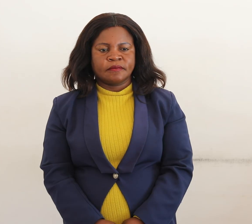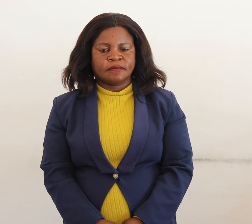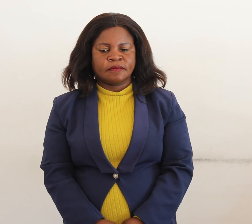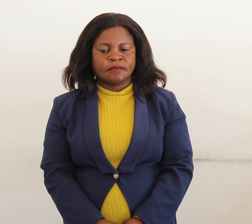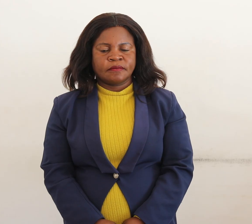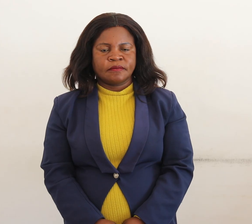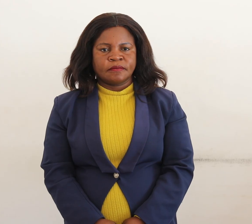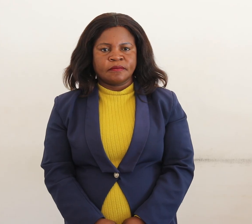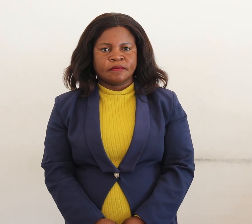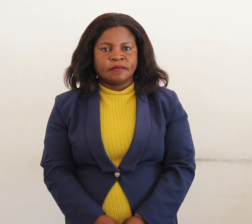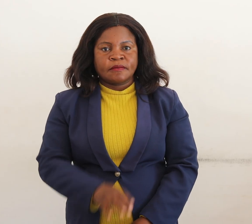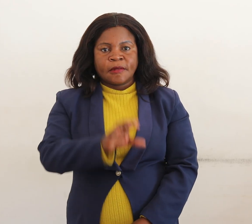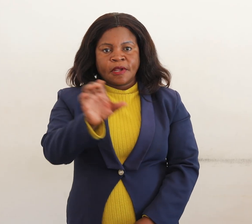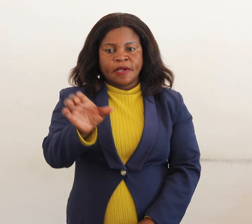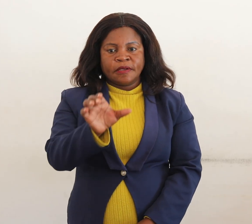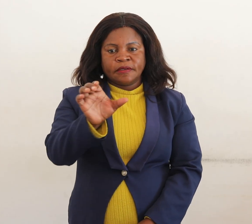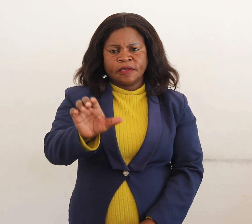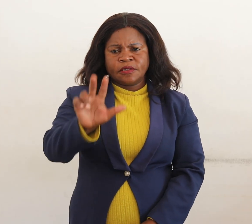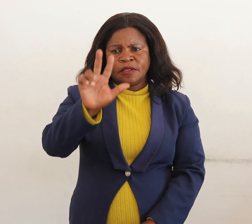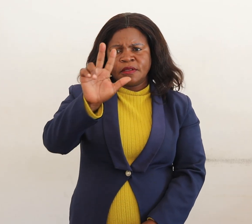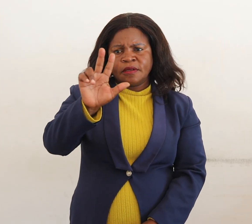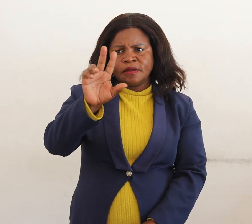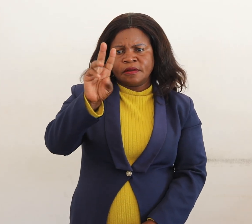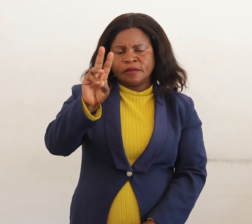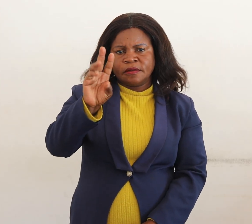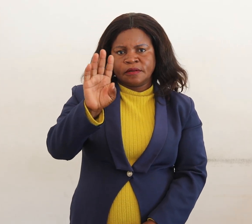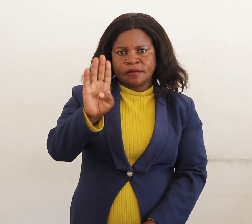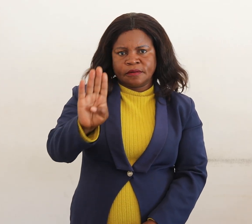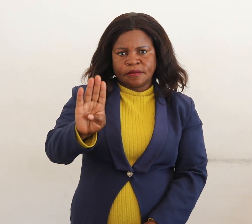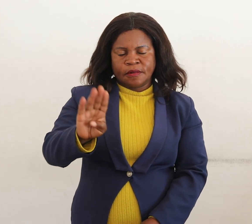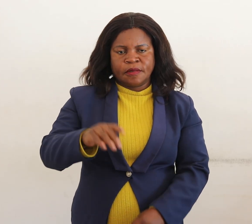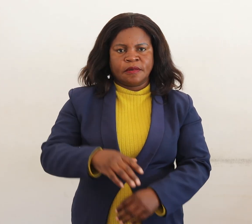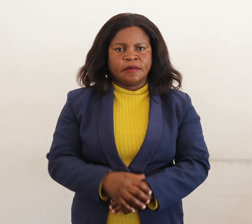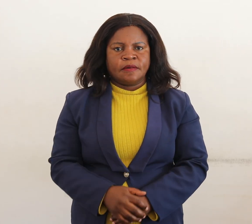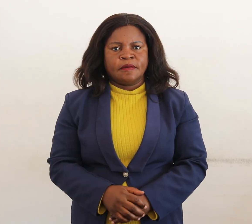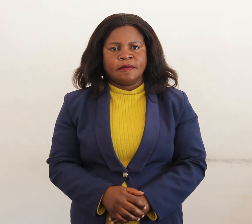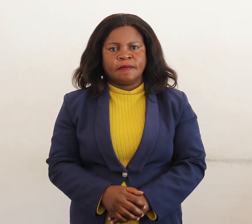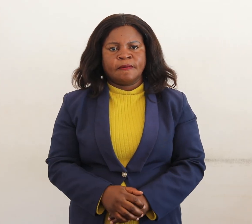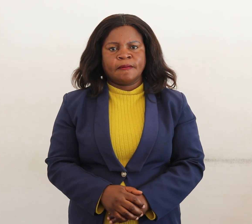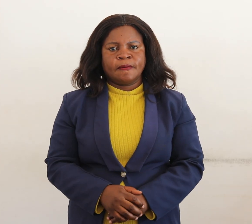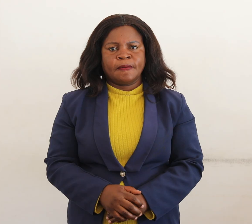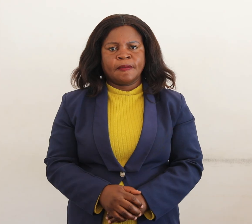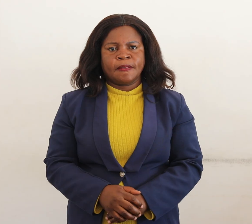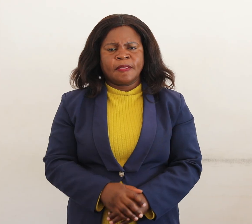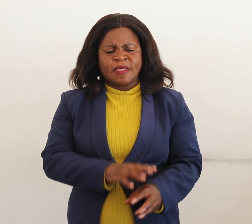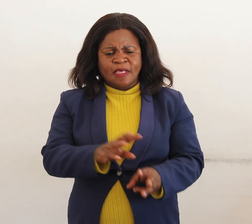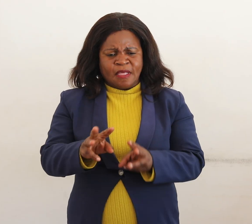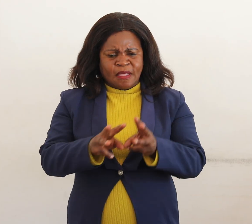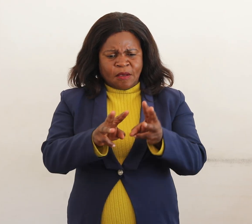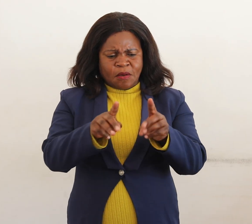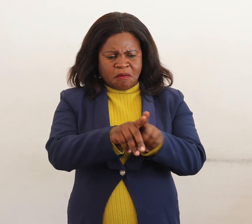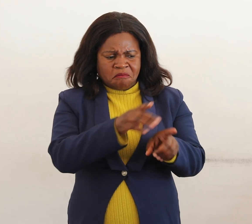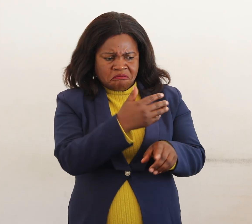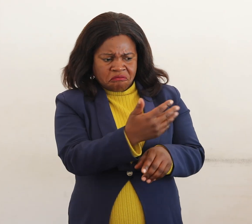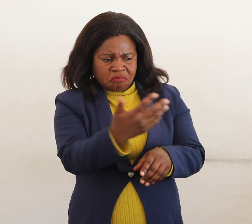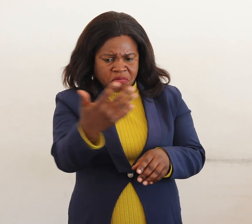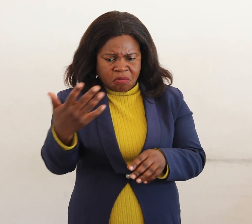Section 36B. Formula and distribution of seats under